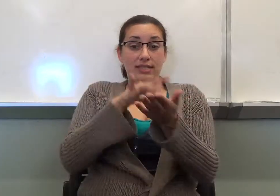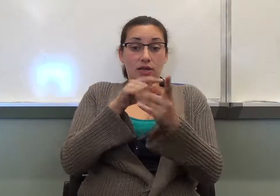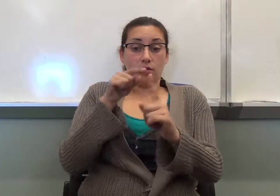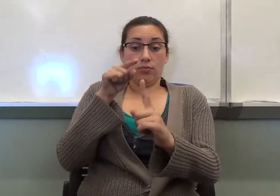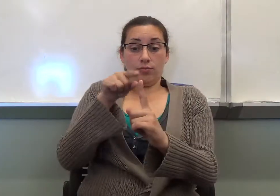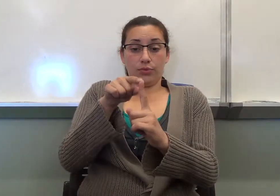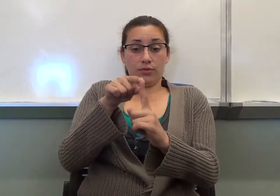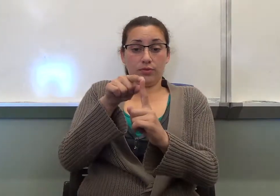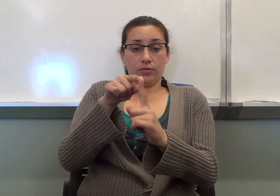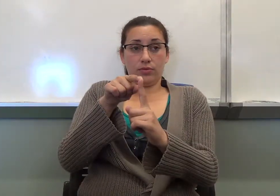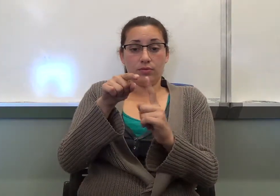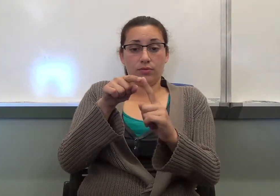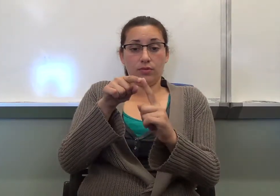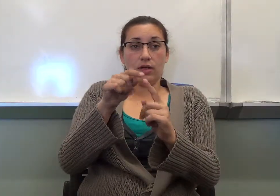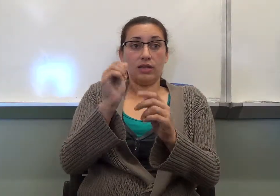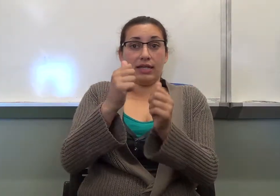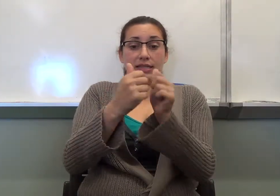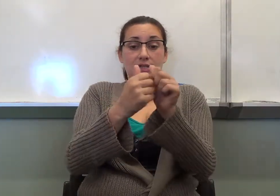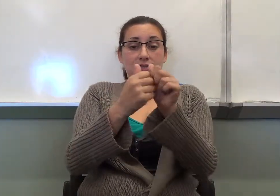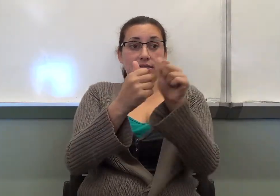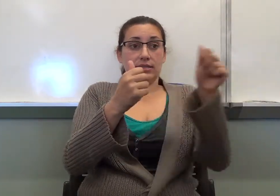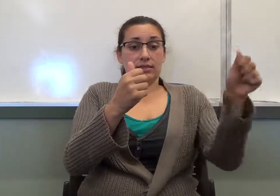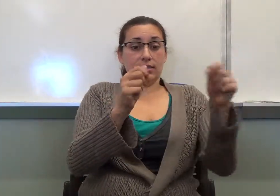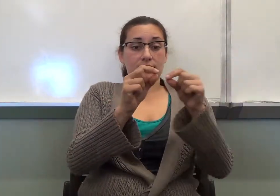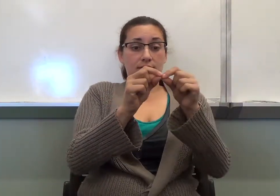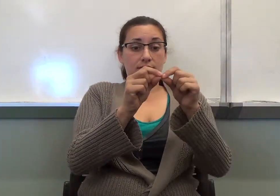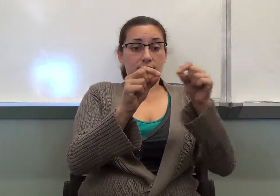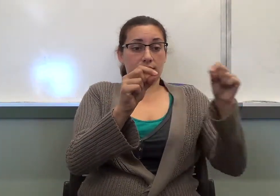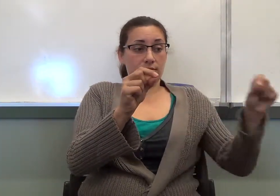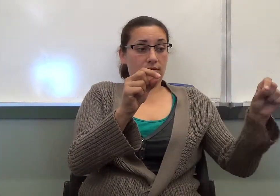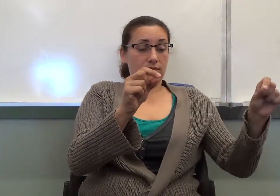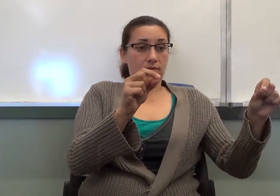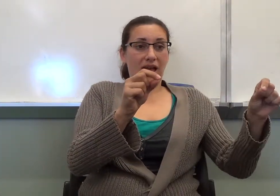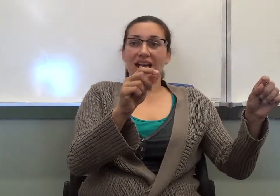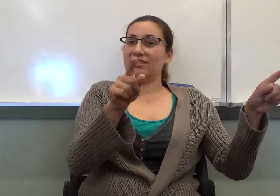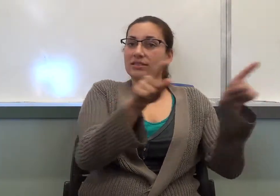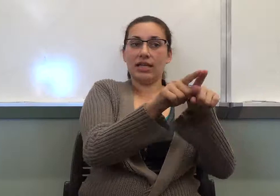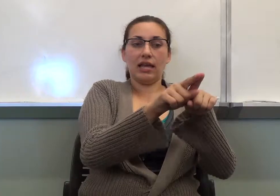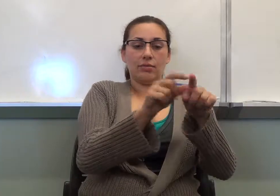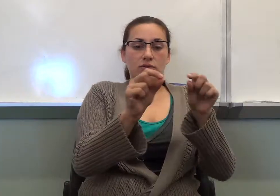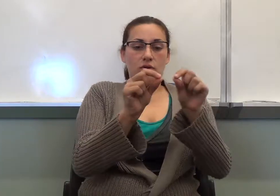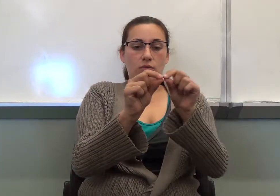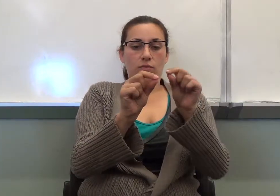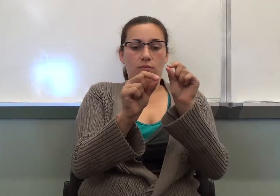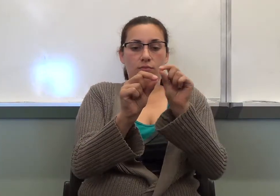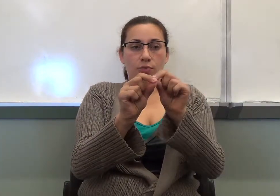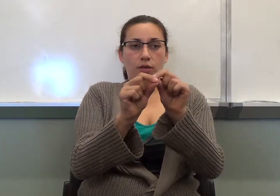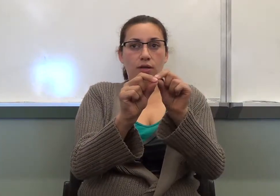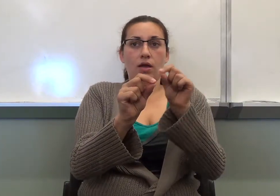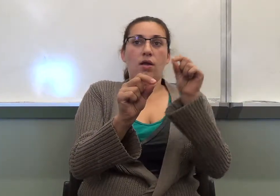So we'll call this the center of the circle. That one point is the center.